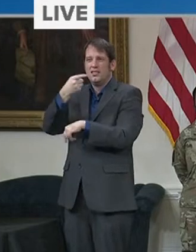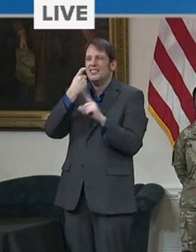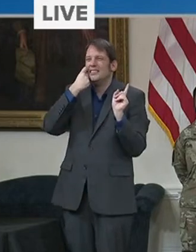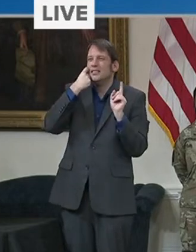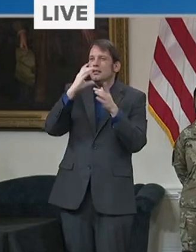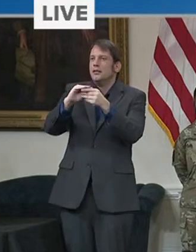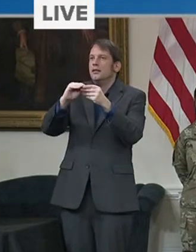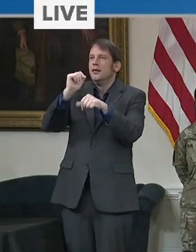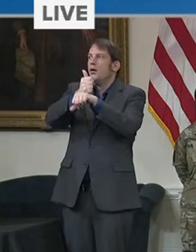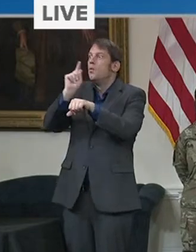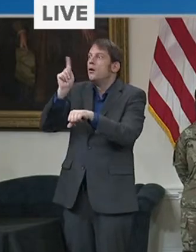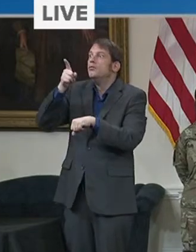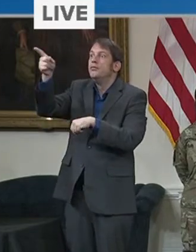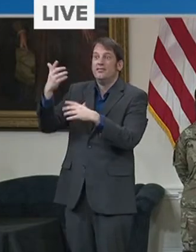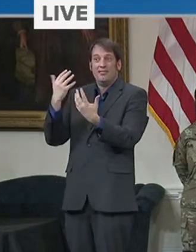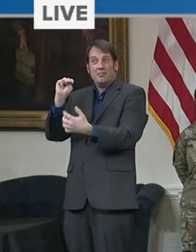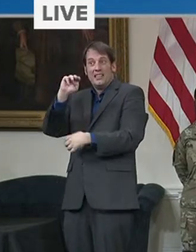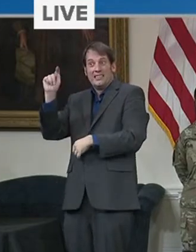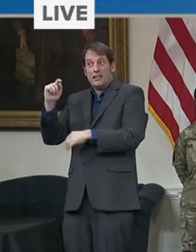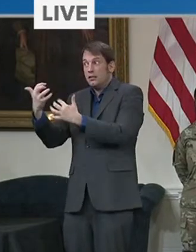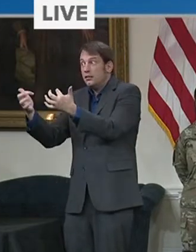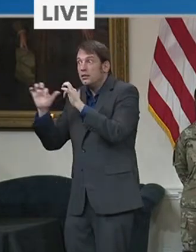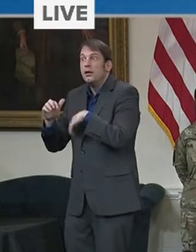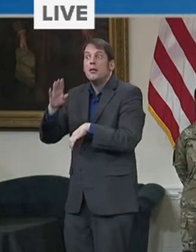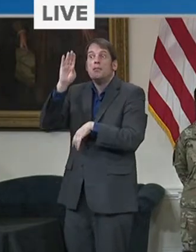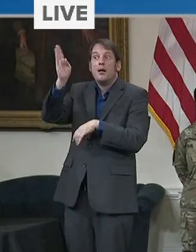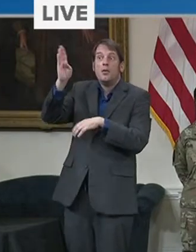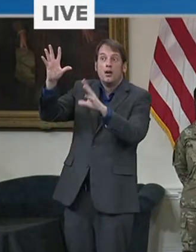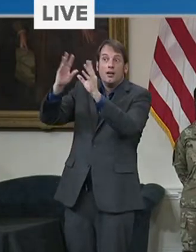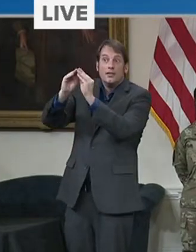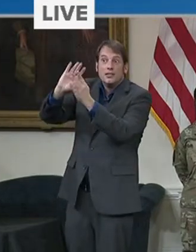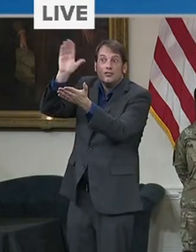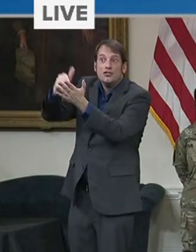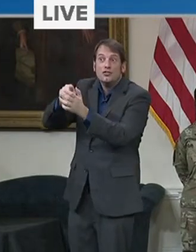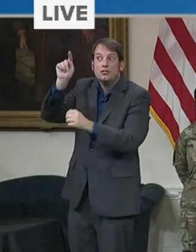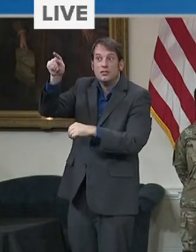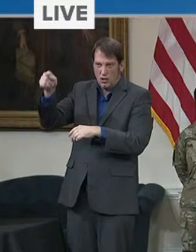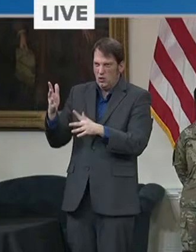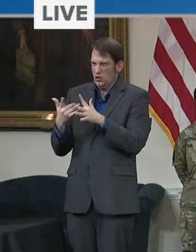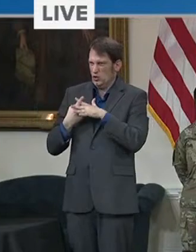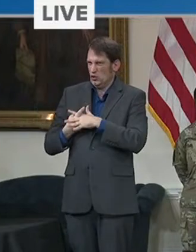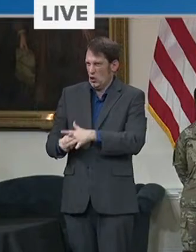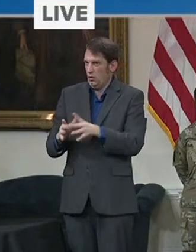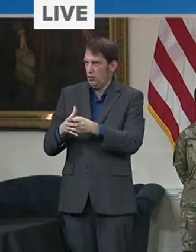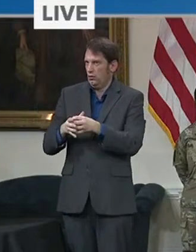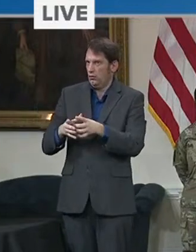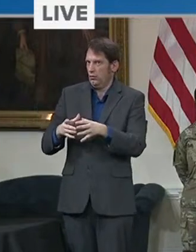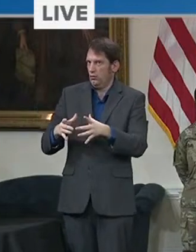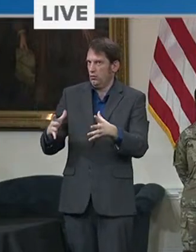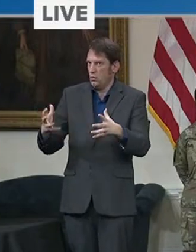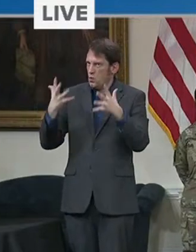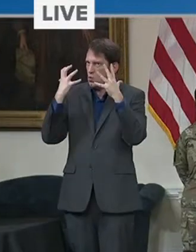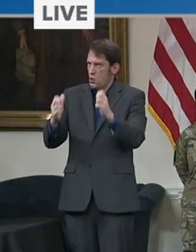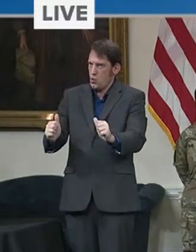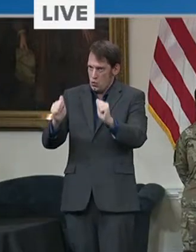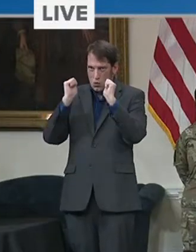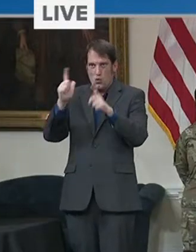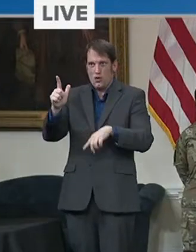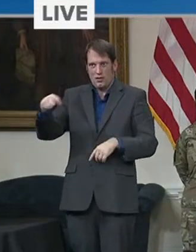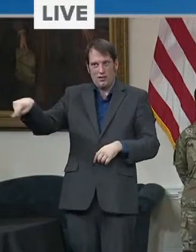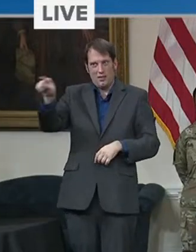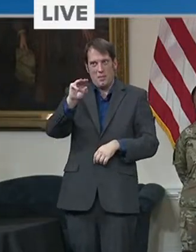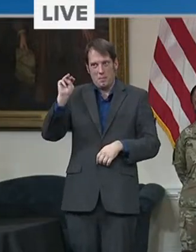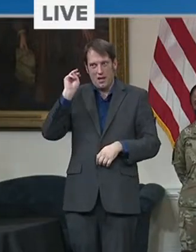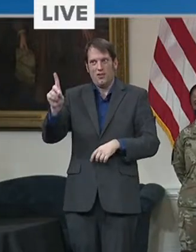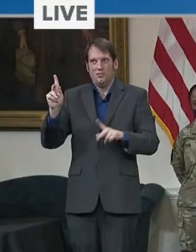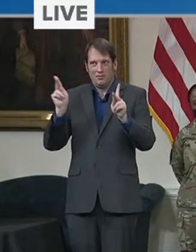Stadium in Baltimore continues to actualize an all-of-Maryland approach, as these sites will be staffed